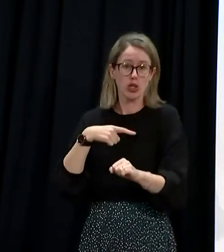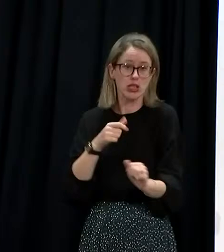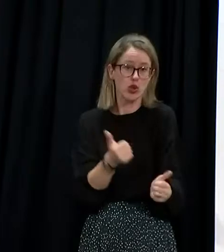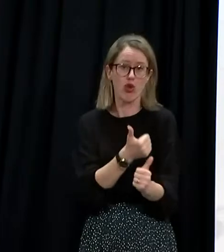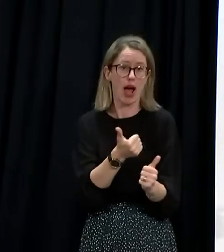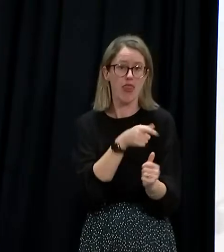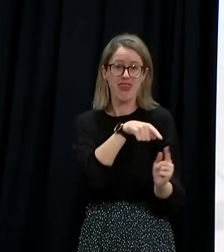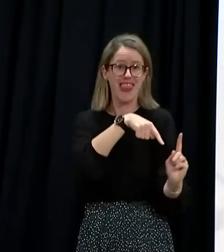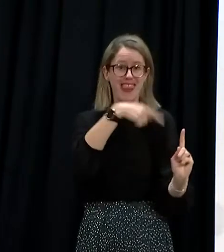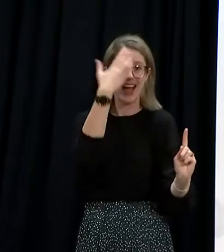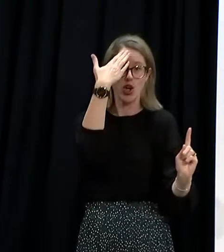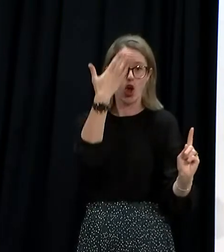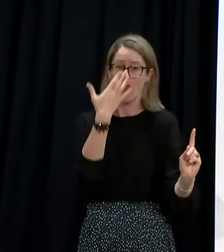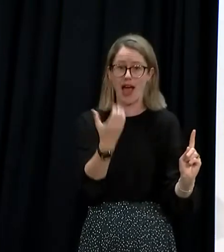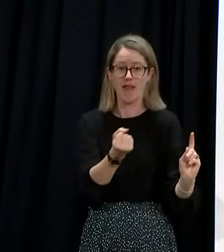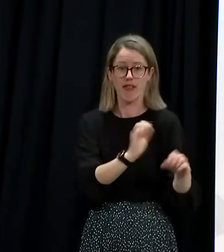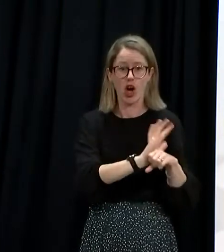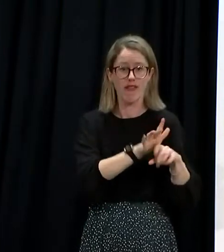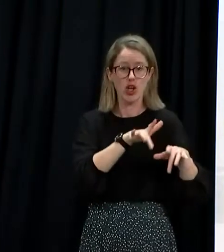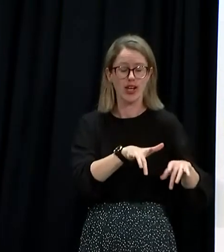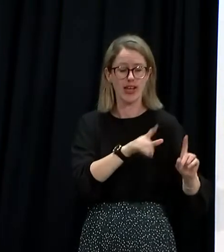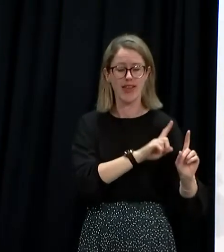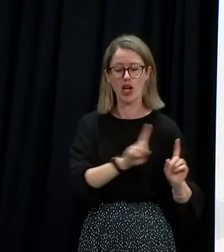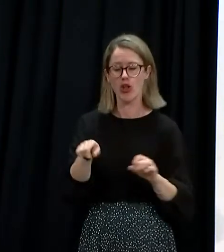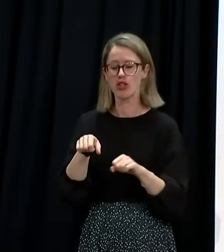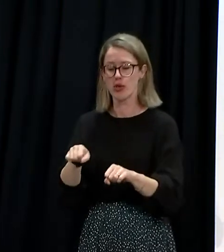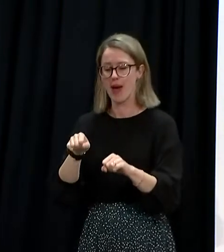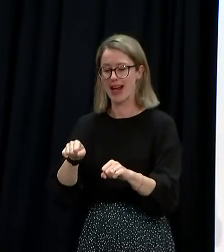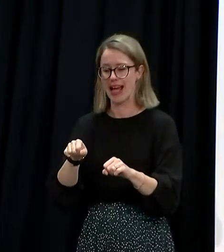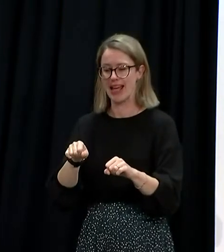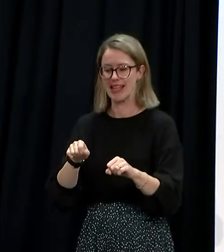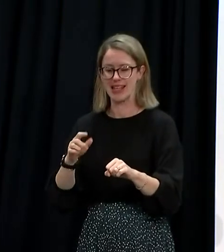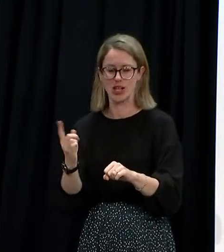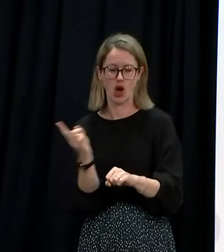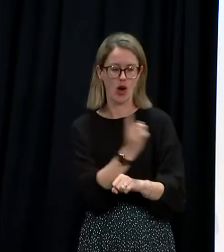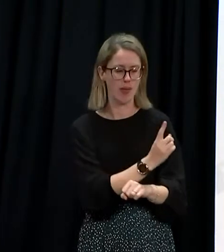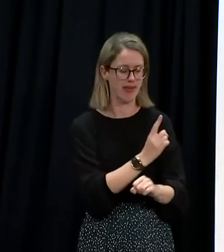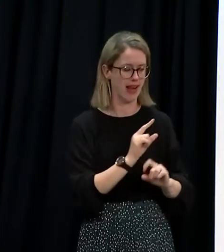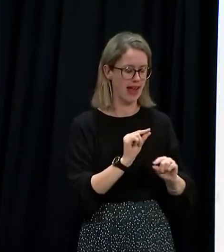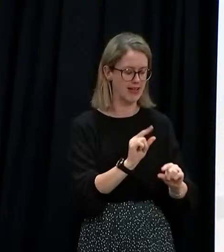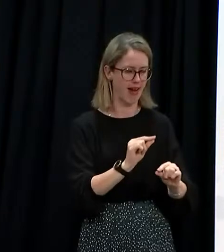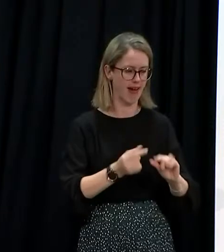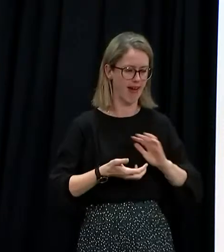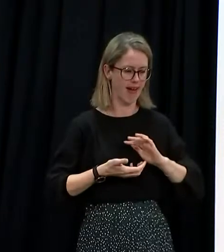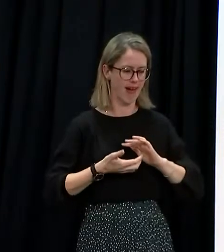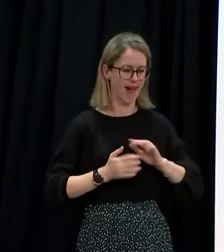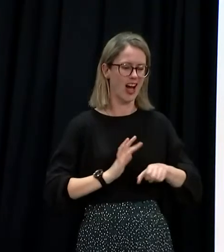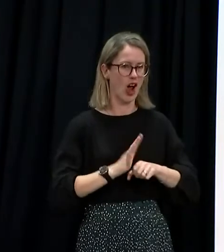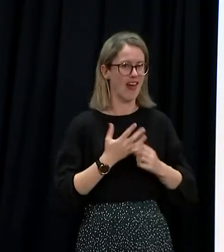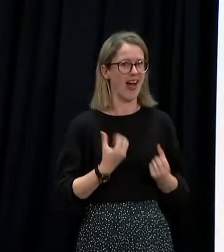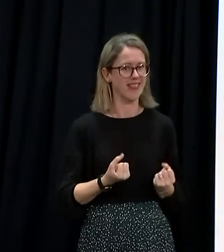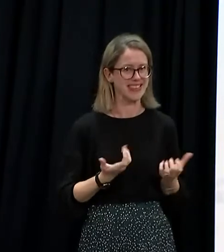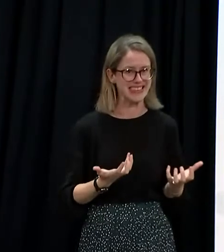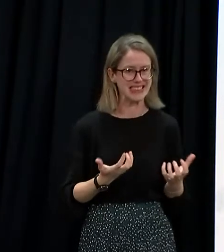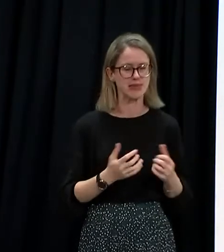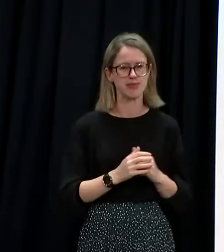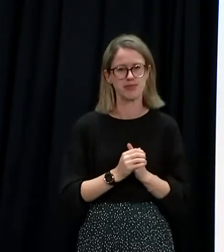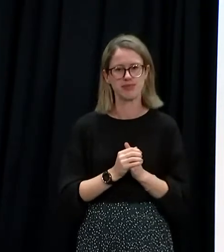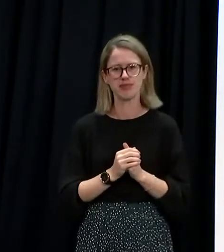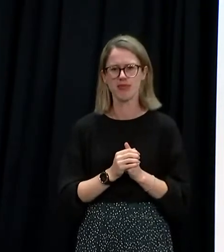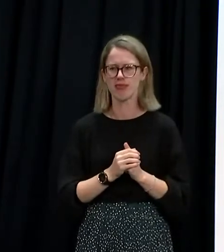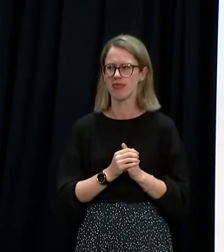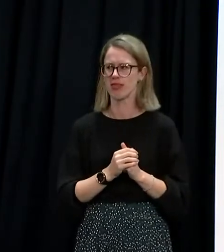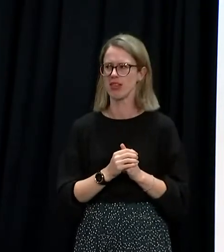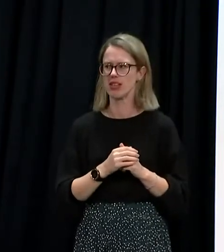have not known that they are a case, and do present some exposure events. The vast majority of those have been those things that you